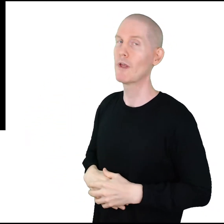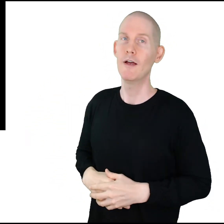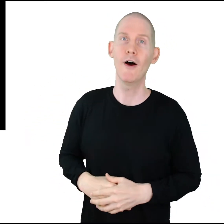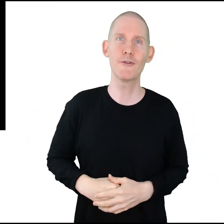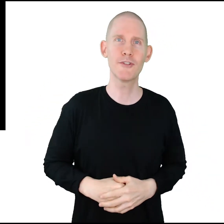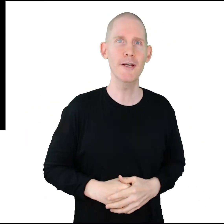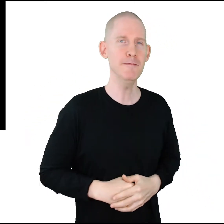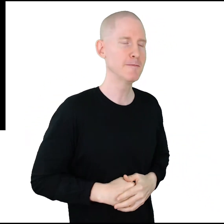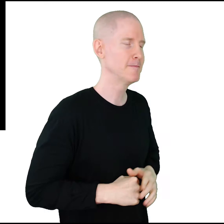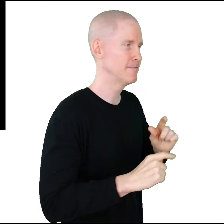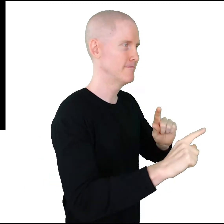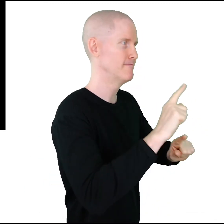Other sign.